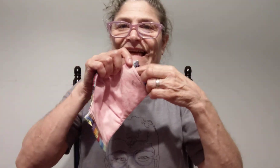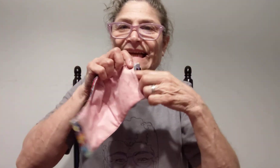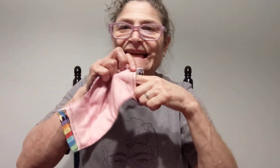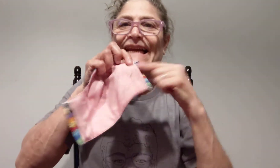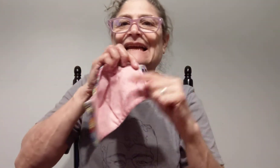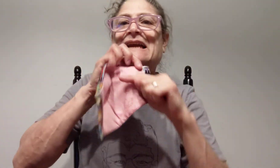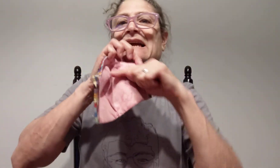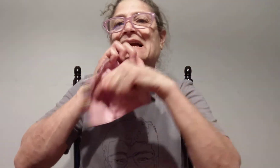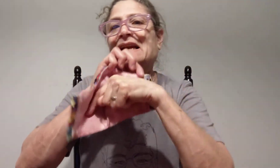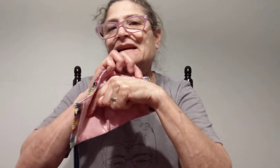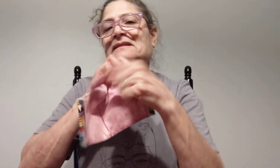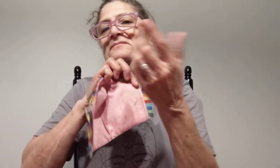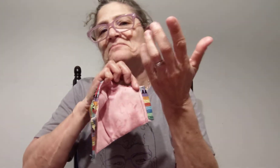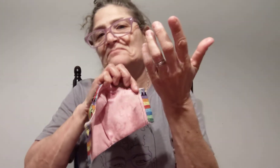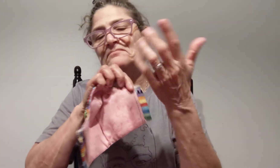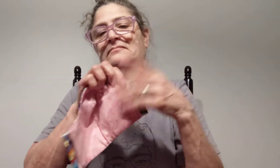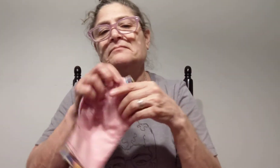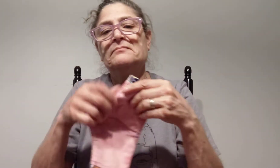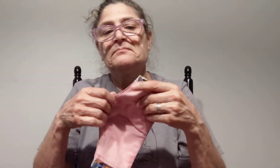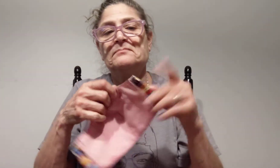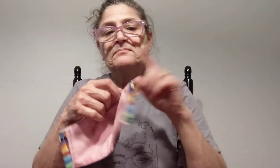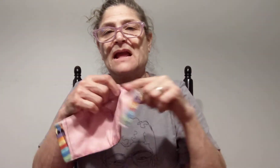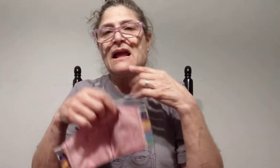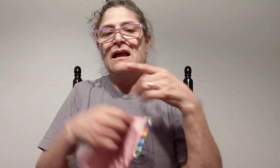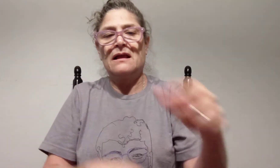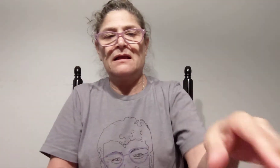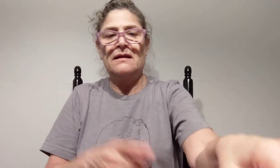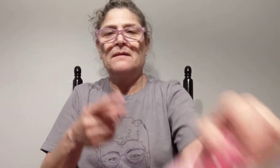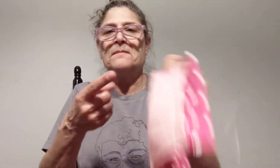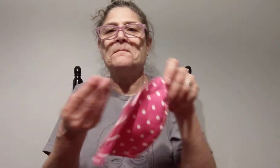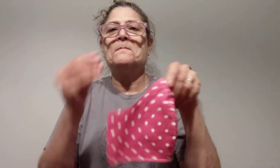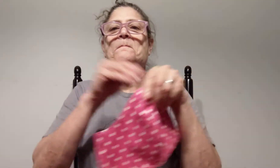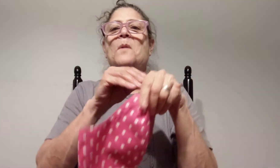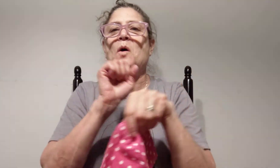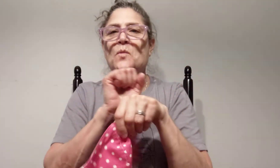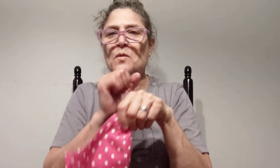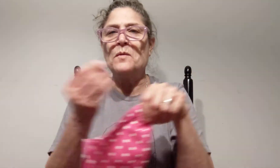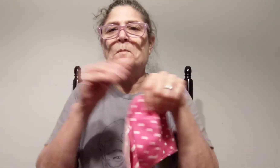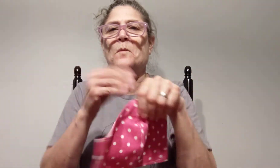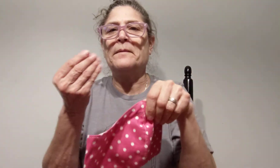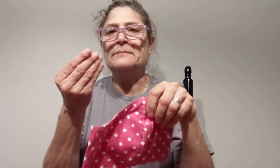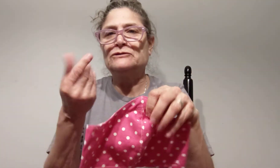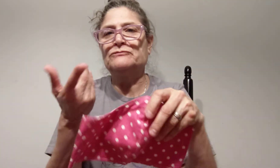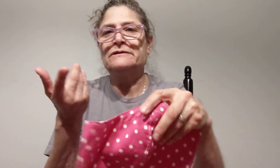Solve the case. Then you can sign Debbie's birthday card. Sounds like you needed to solve the case.